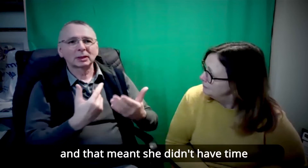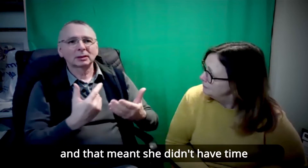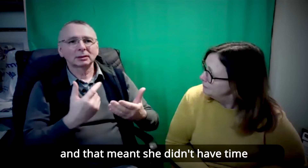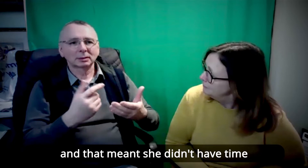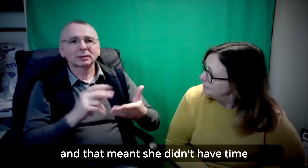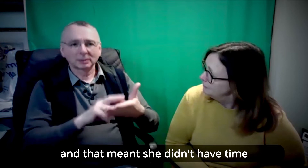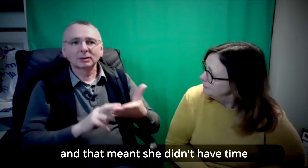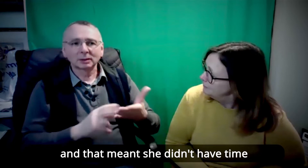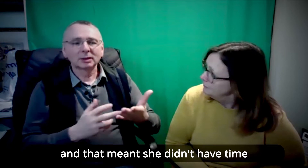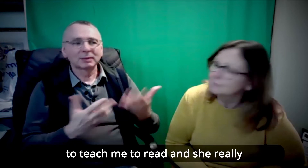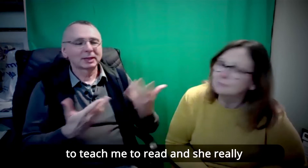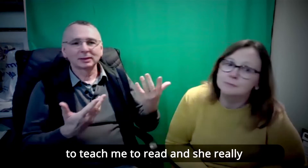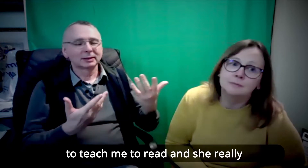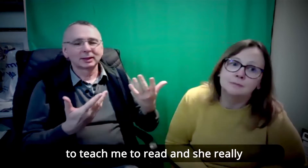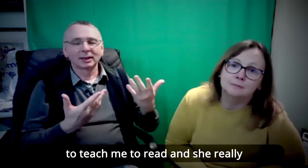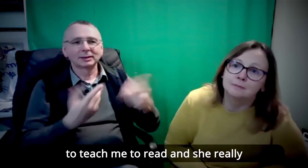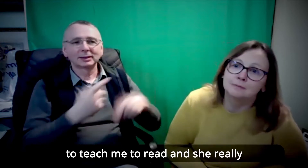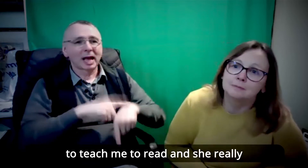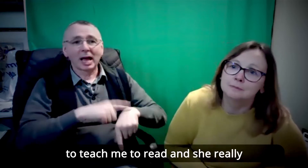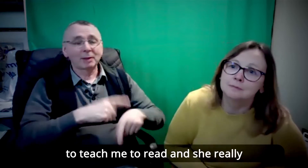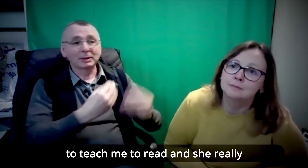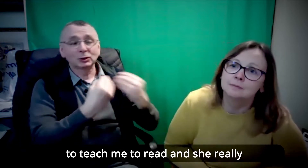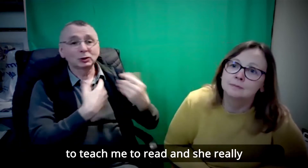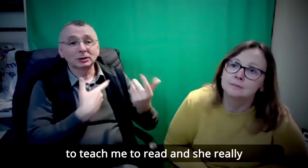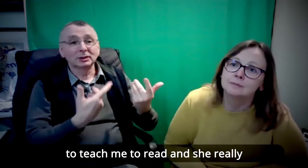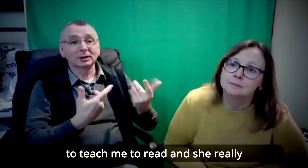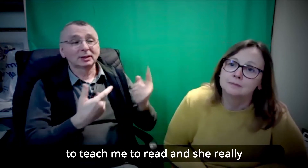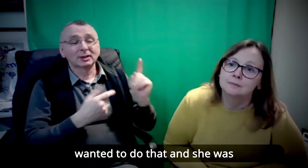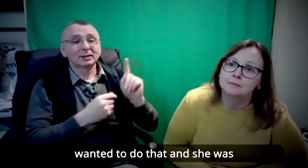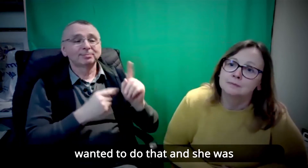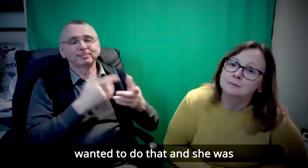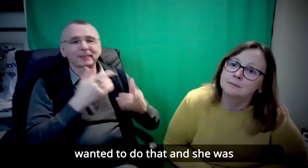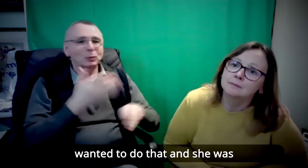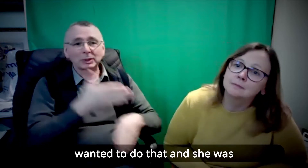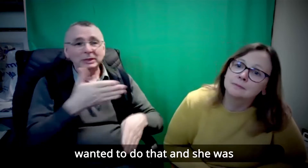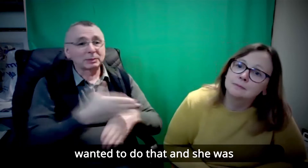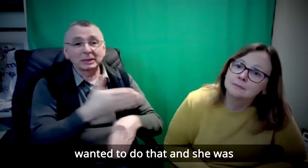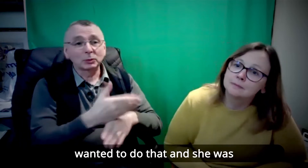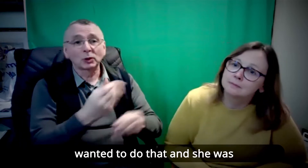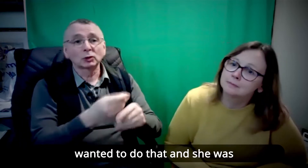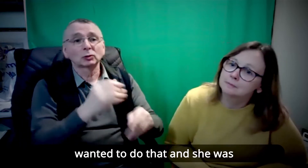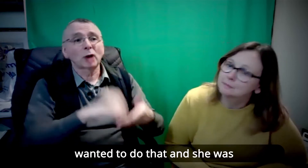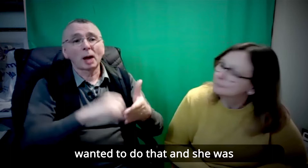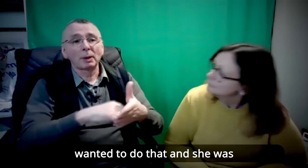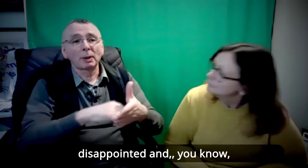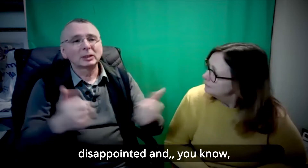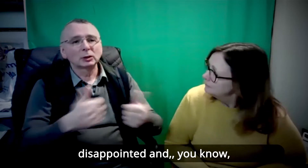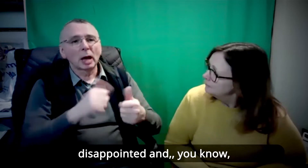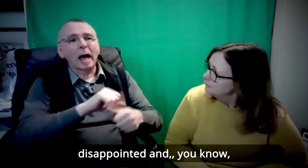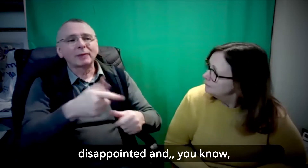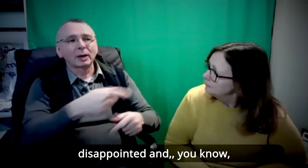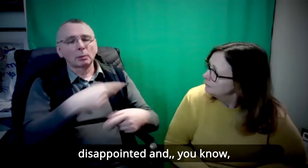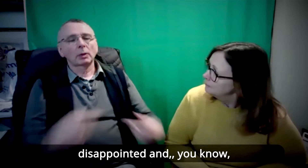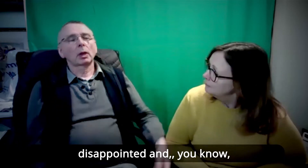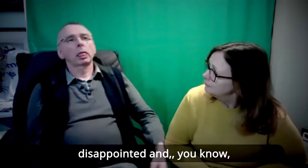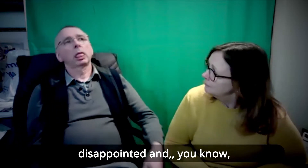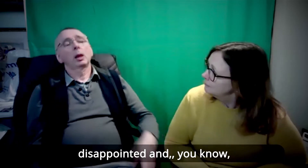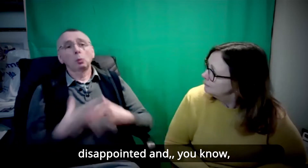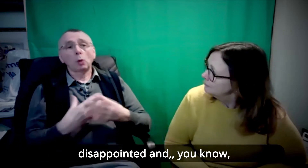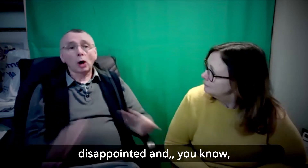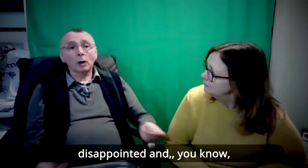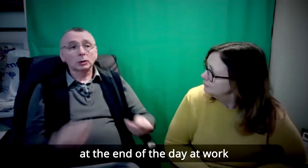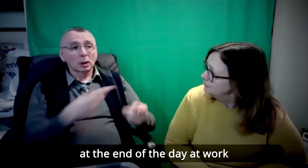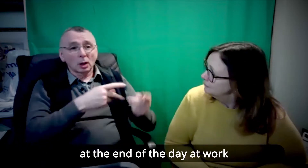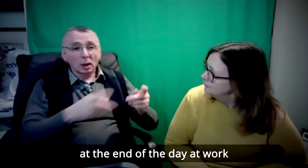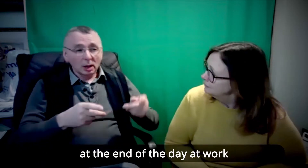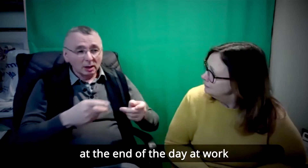but that meant she didn't have time to teach me to read, and she really wanted to do that, and she was disappointed. And